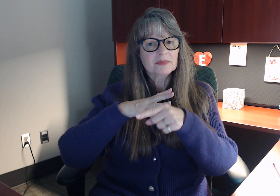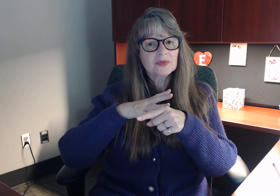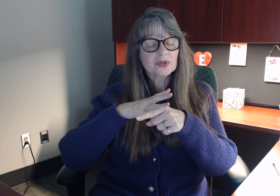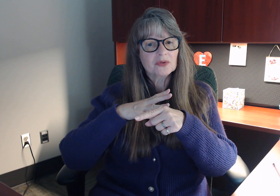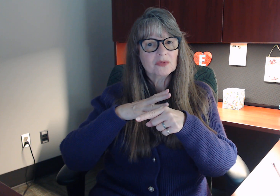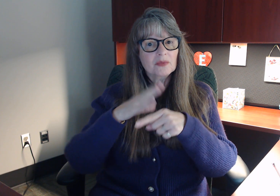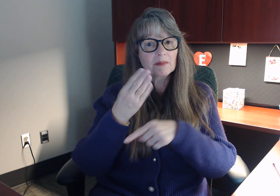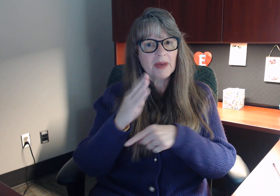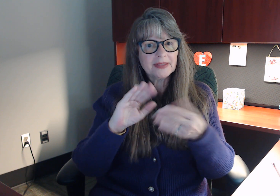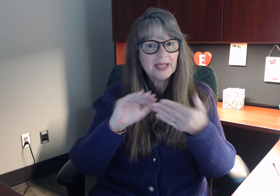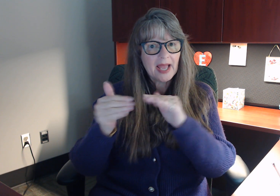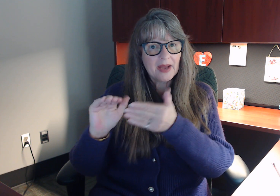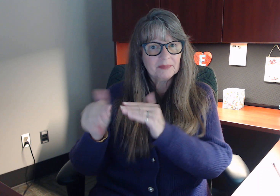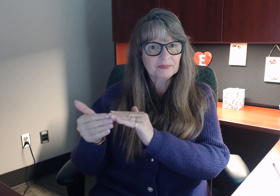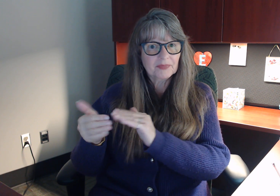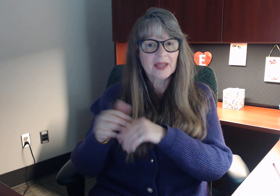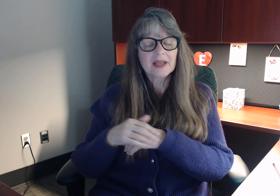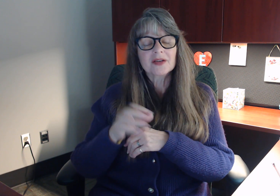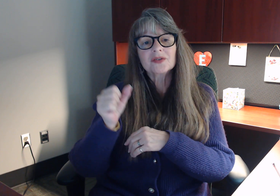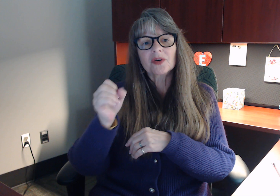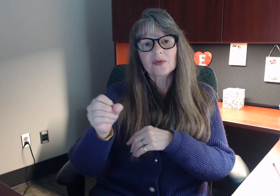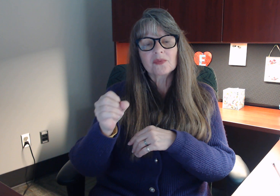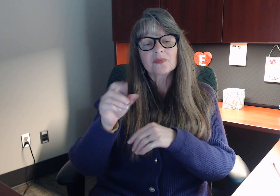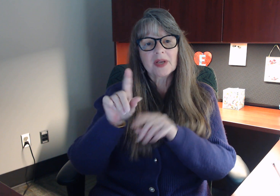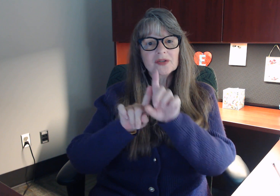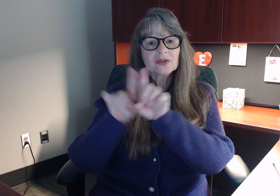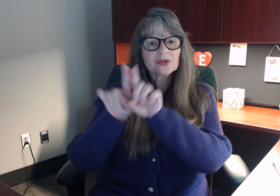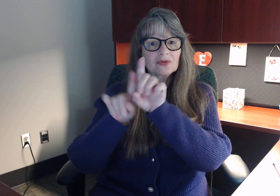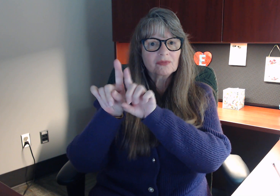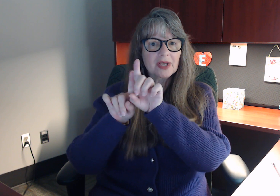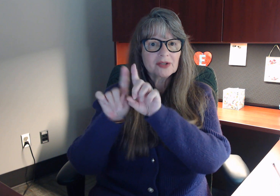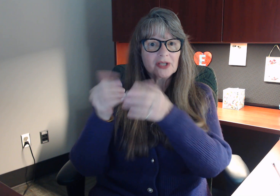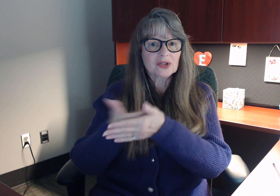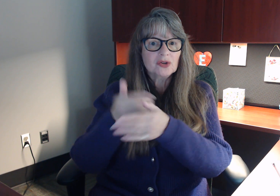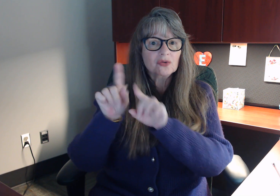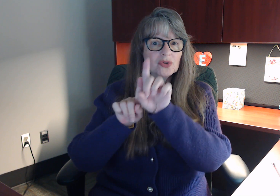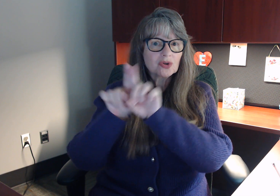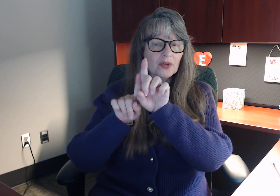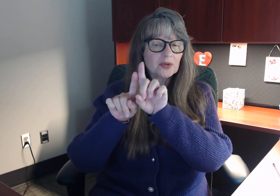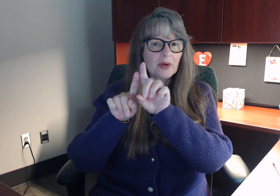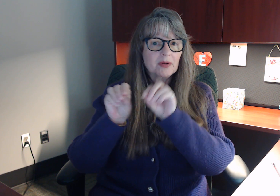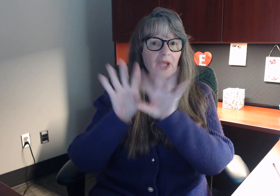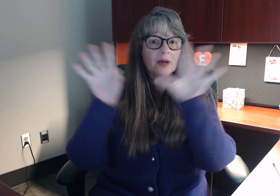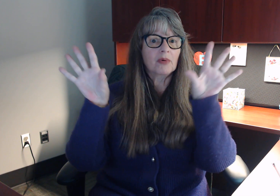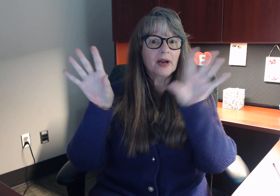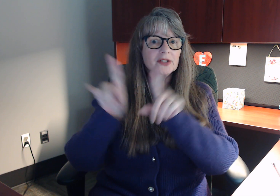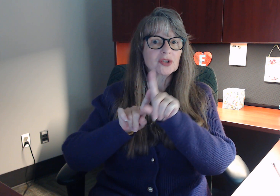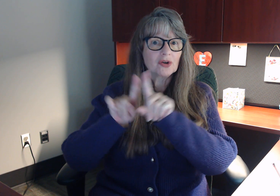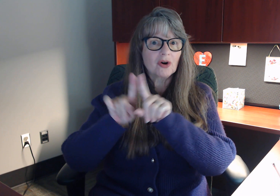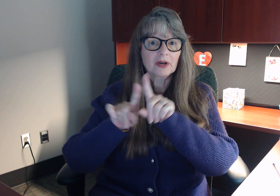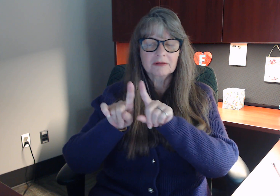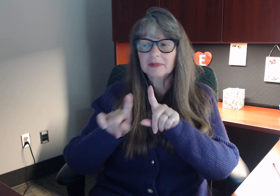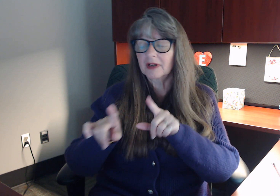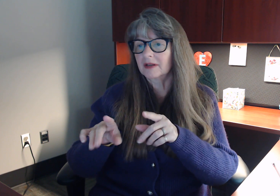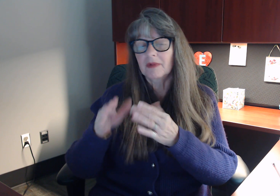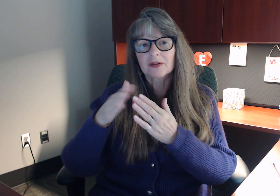to Bethlehem. So that is the new star. That's why you have like a bright star on top